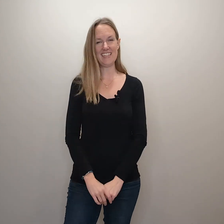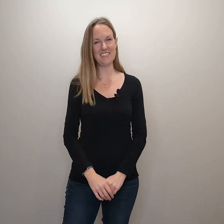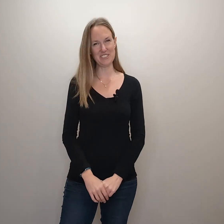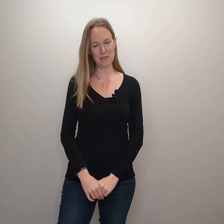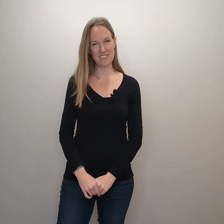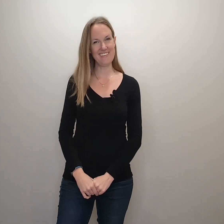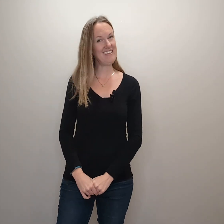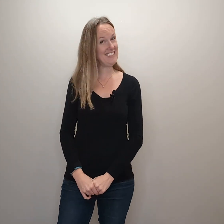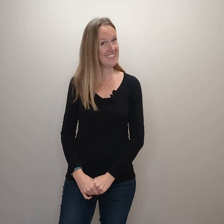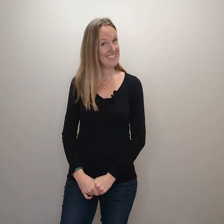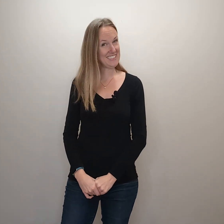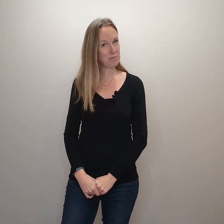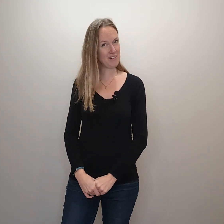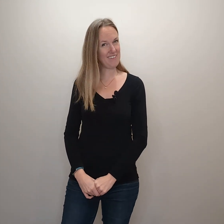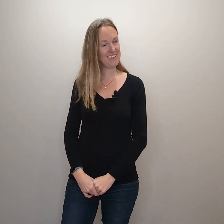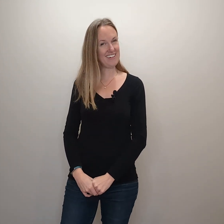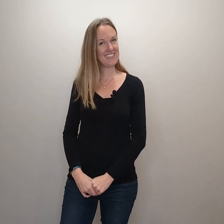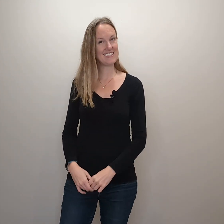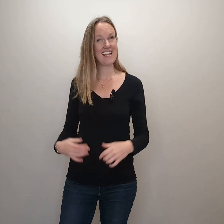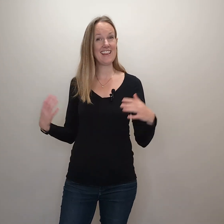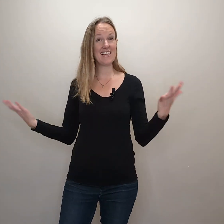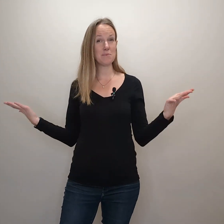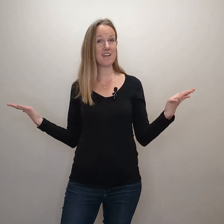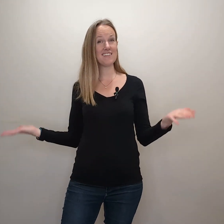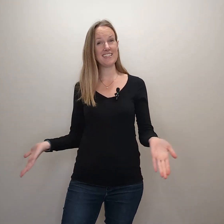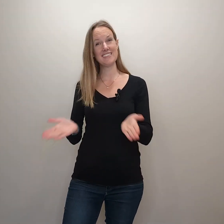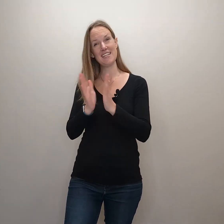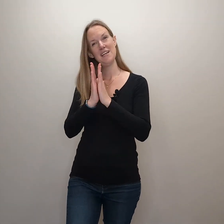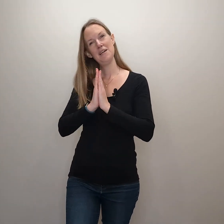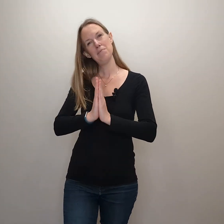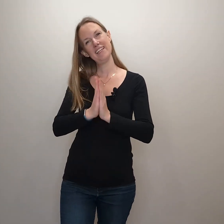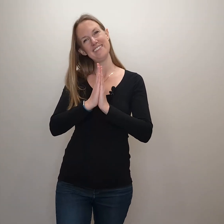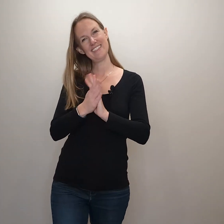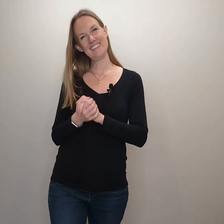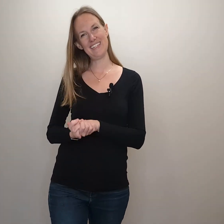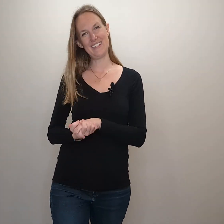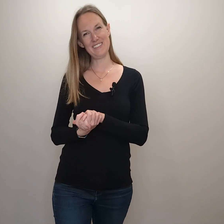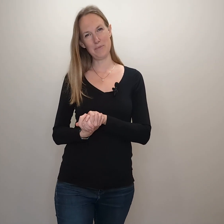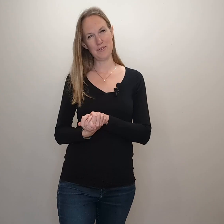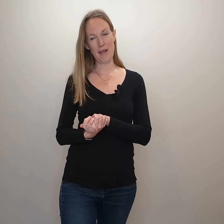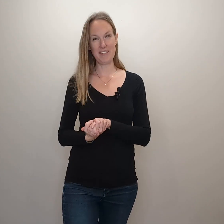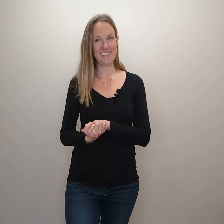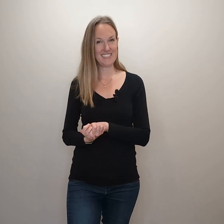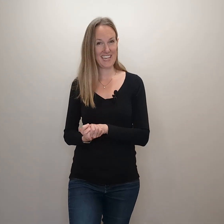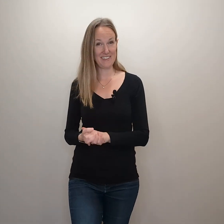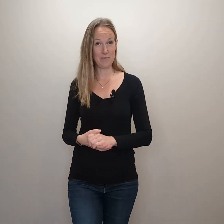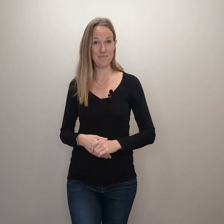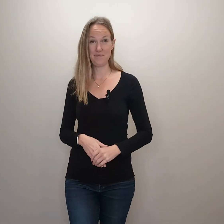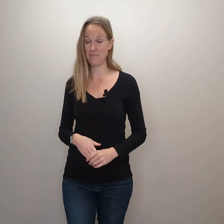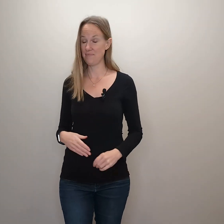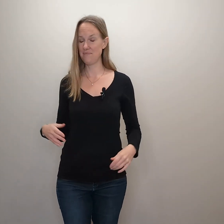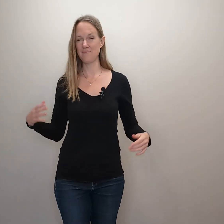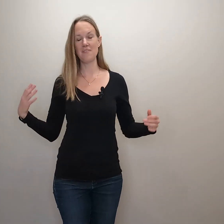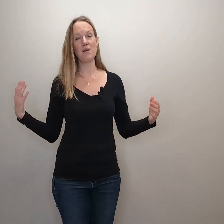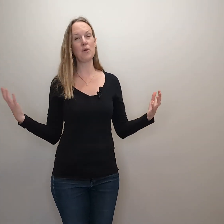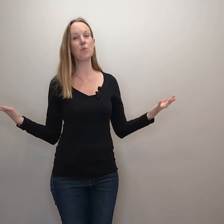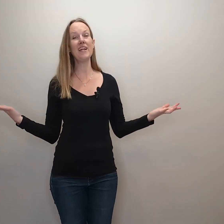the description, there is a link to print off lyrics. And last but not least, please consider subscribing to the channel. Great